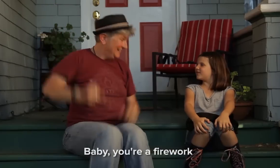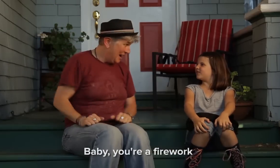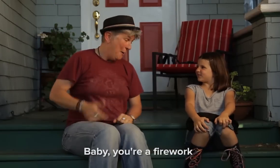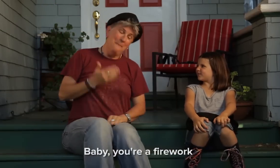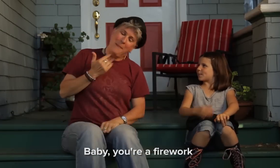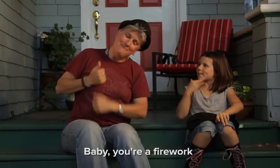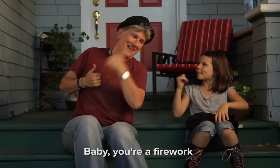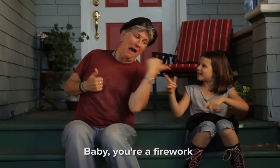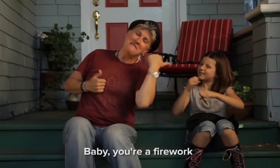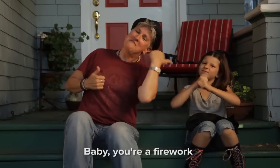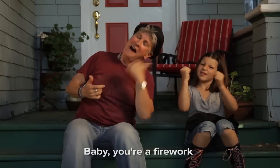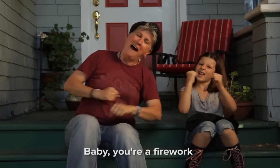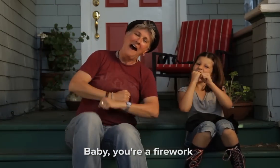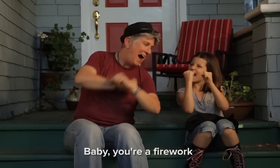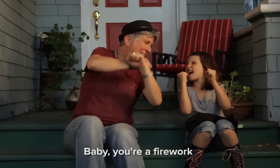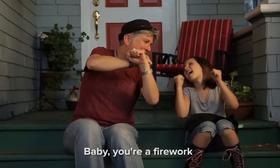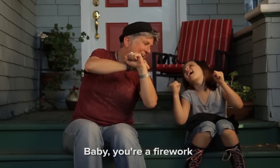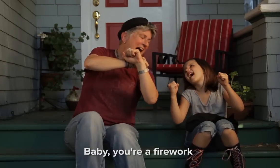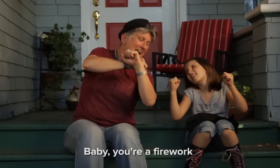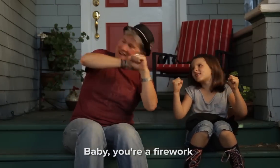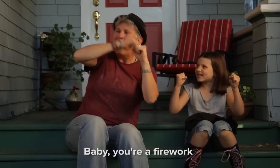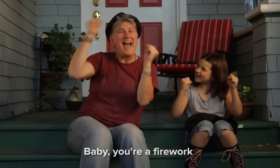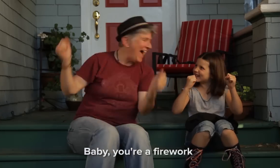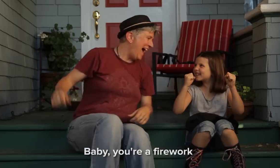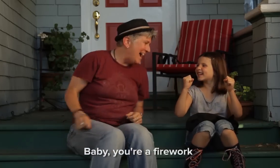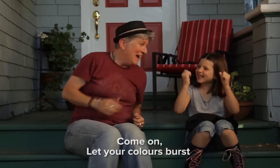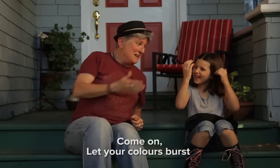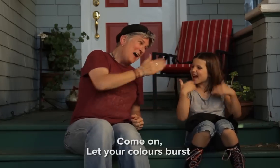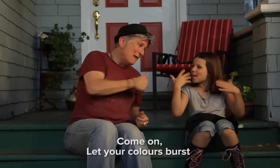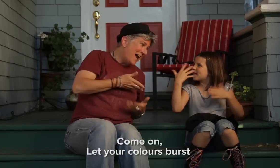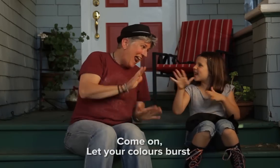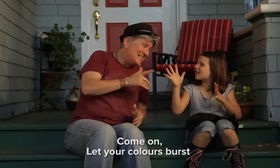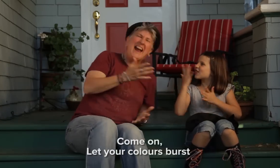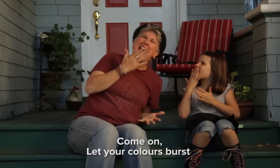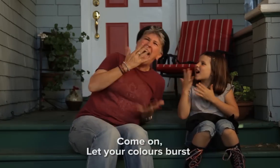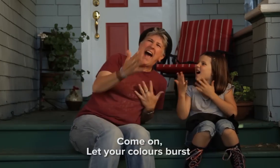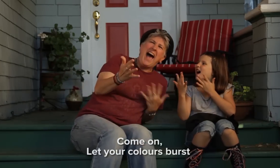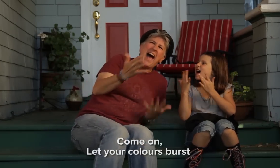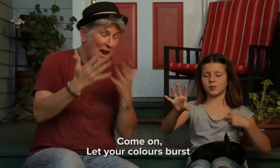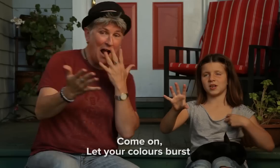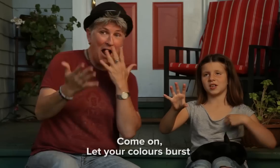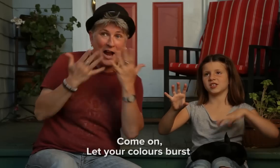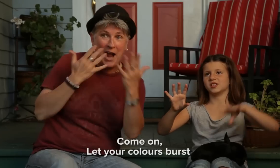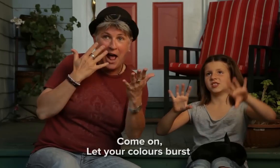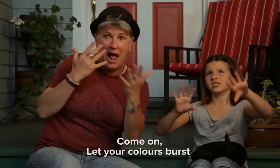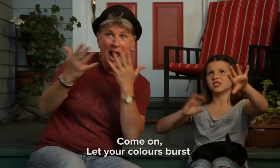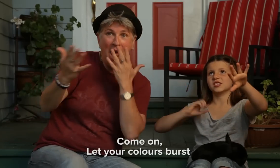Baby you're a firework Come on let your colors burst